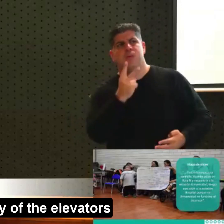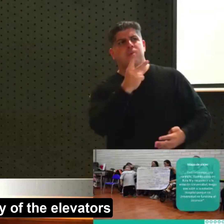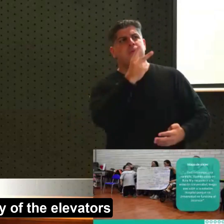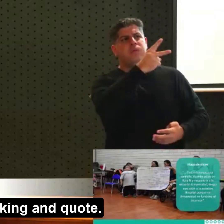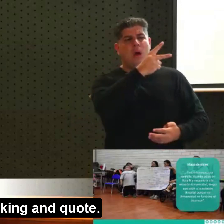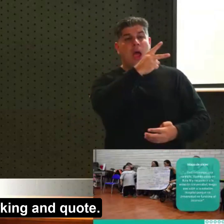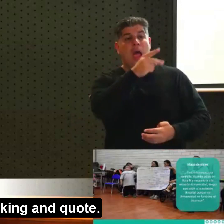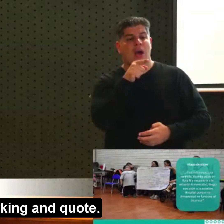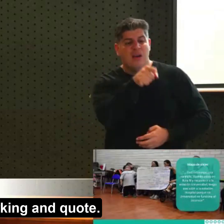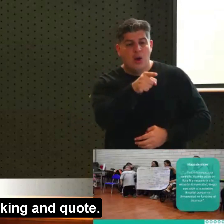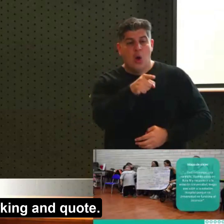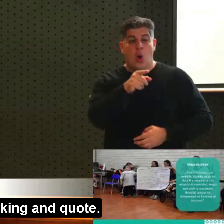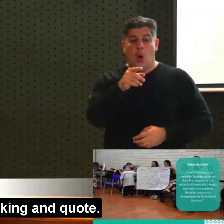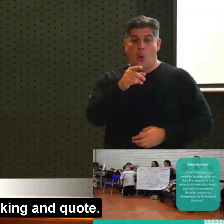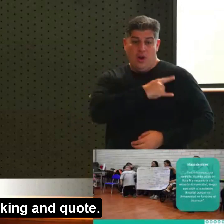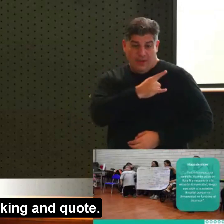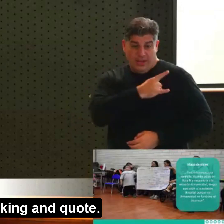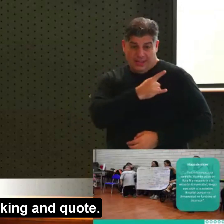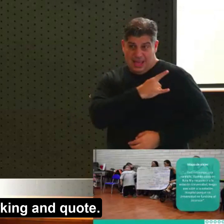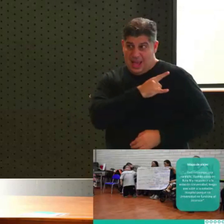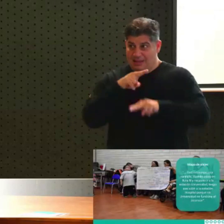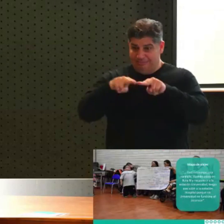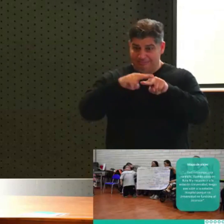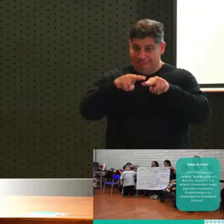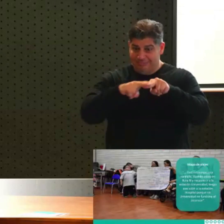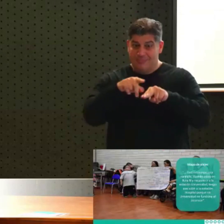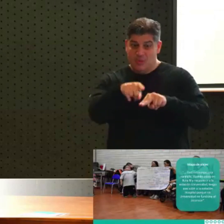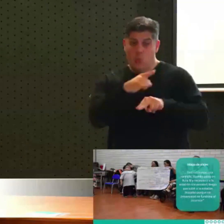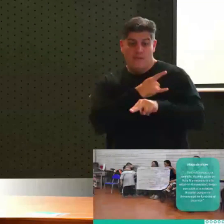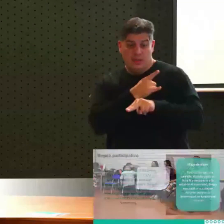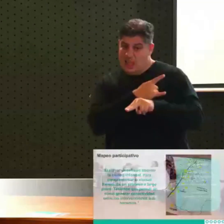the elevator is not working. End quote.